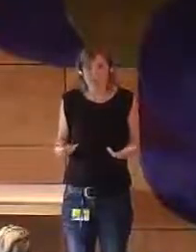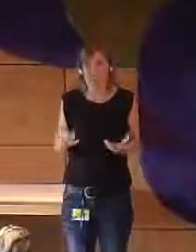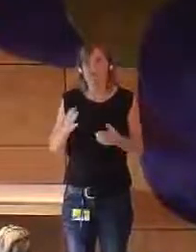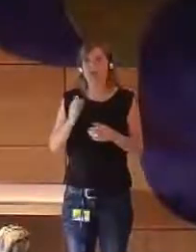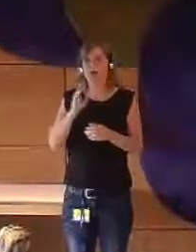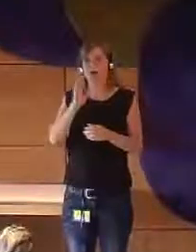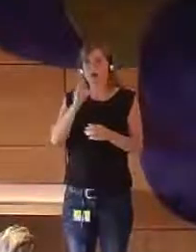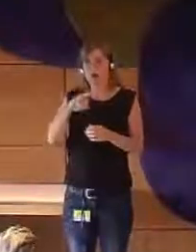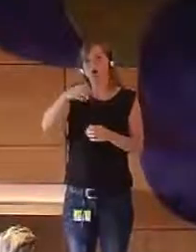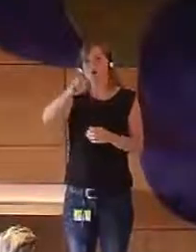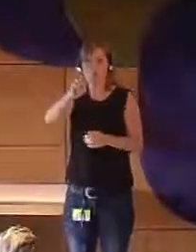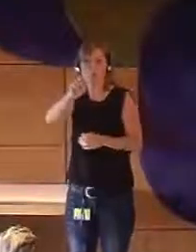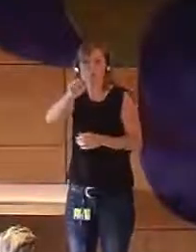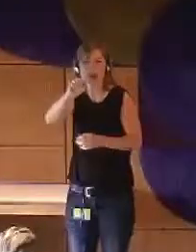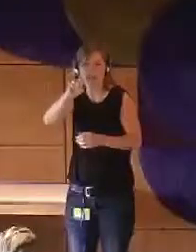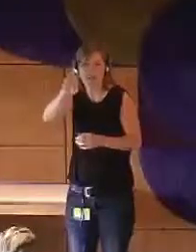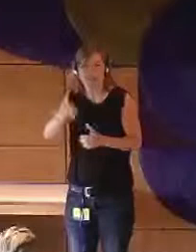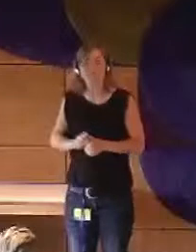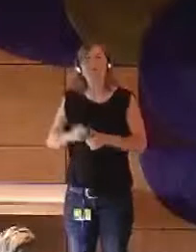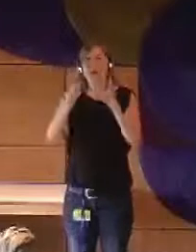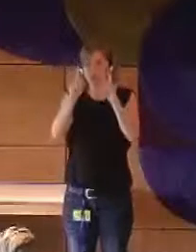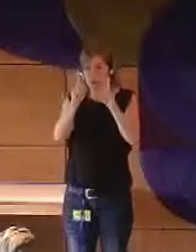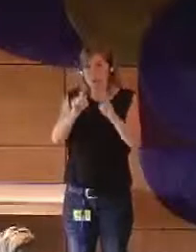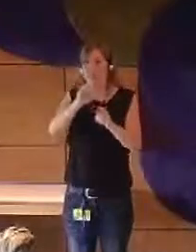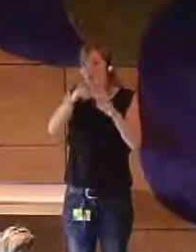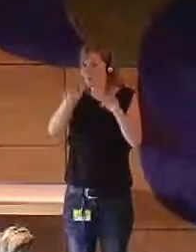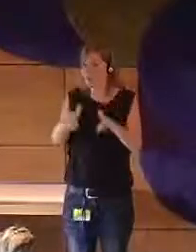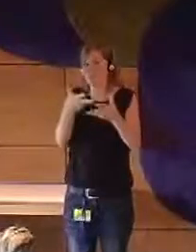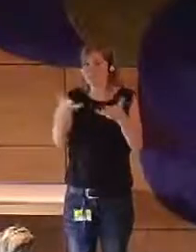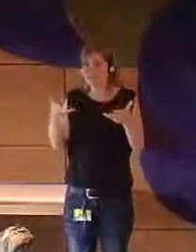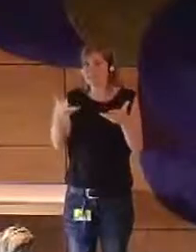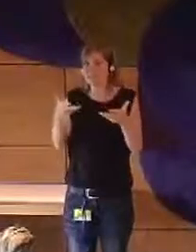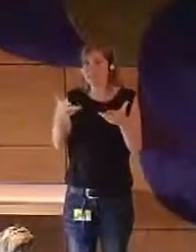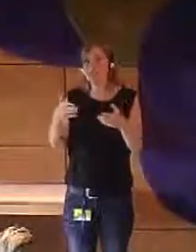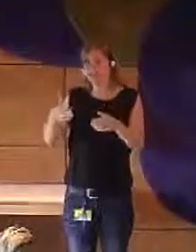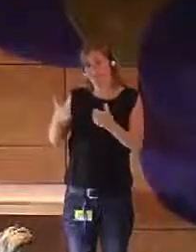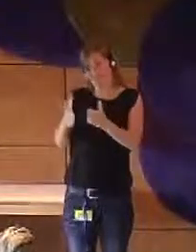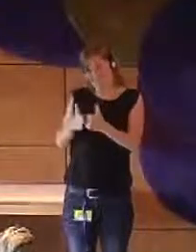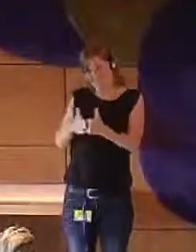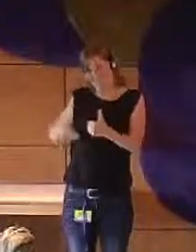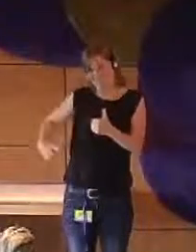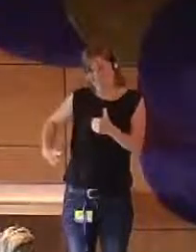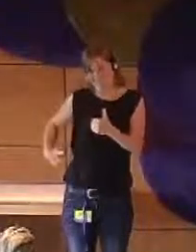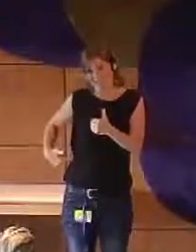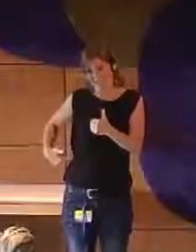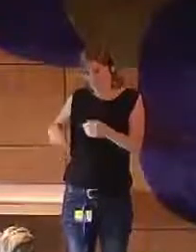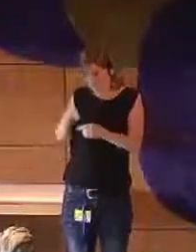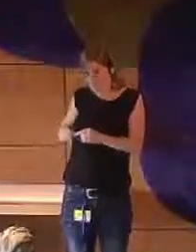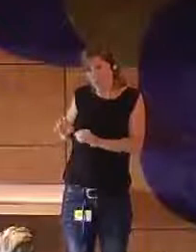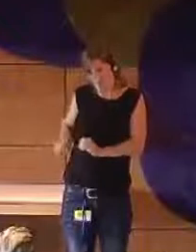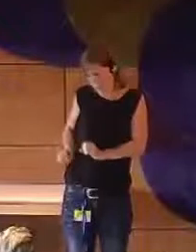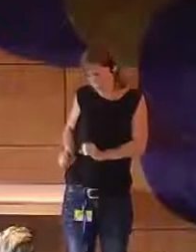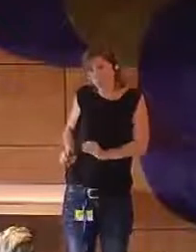the adrenal glands, which sit above the kidneys, also produce hormones.